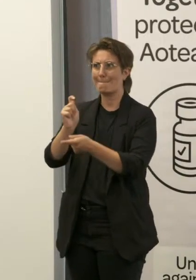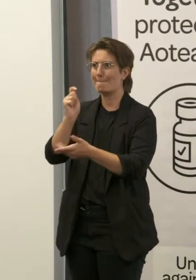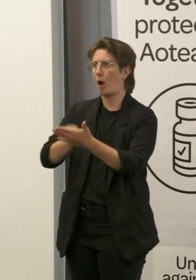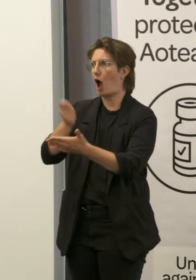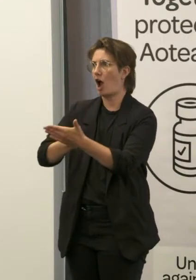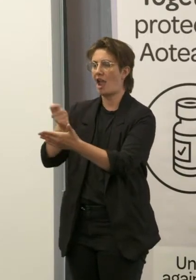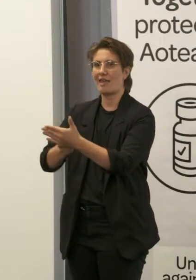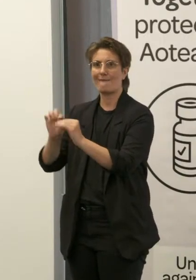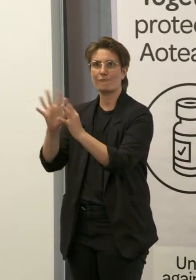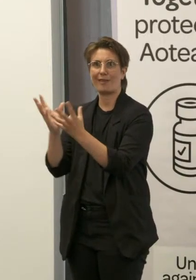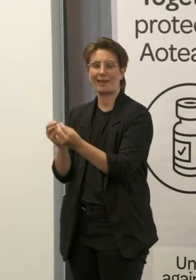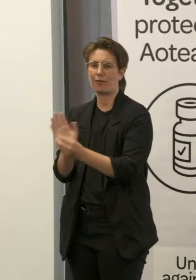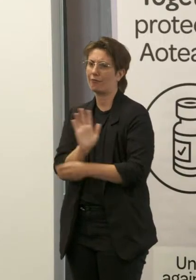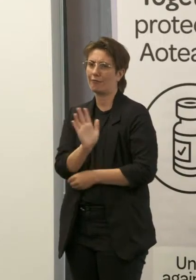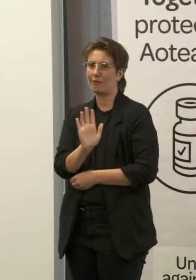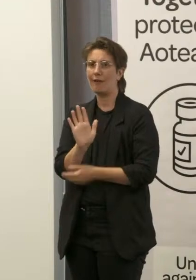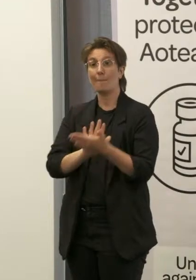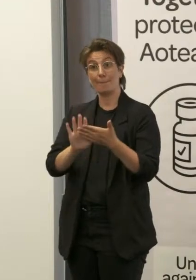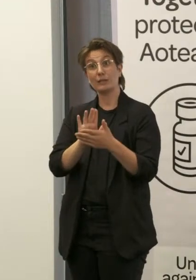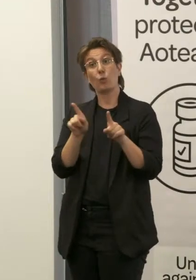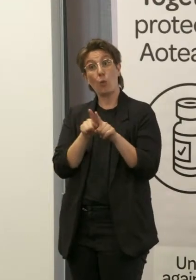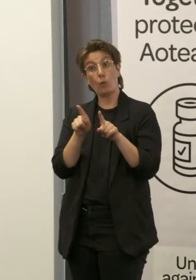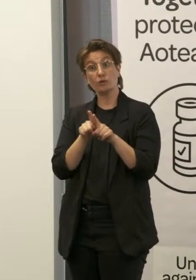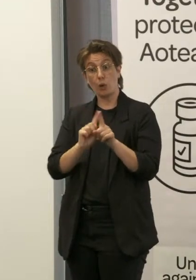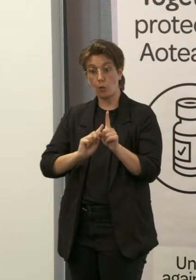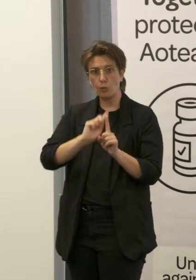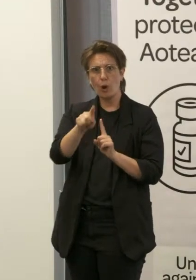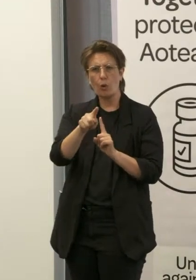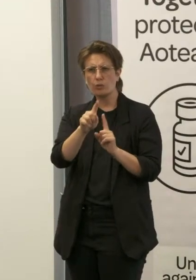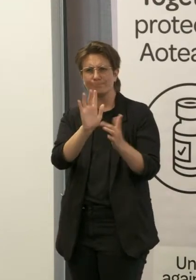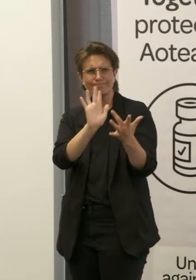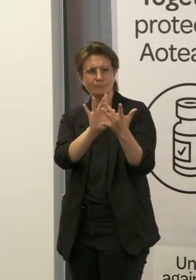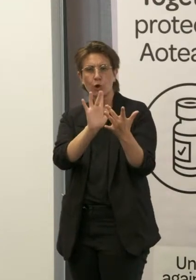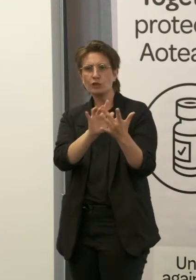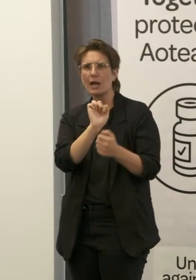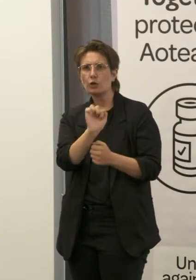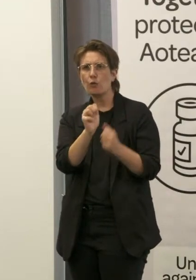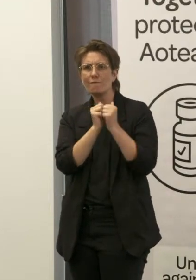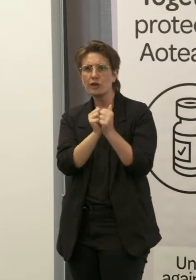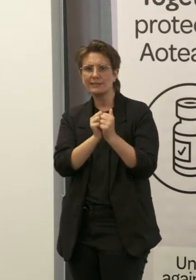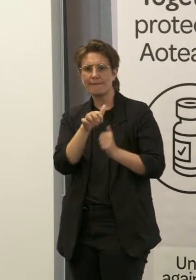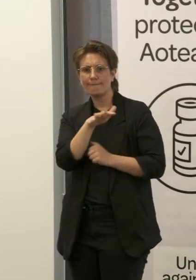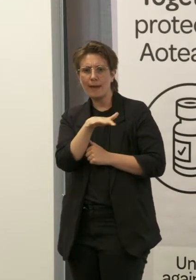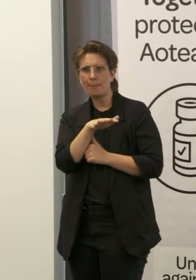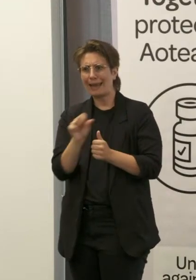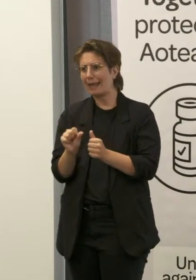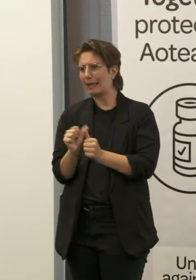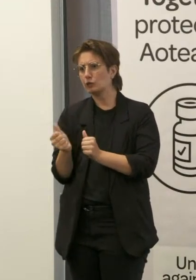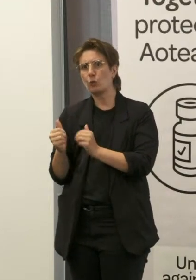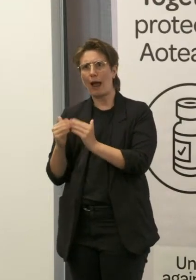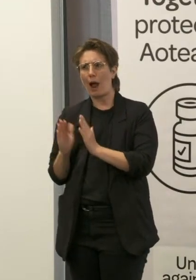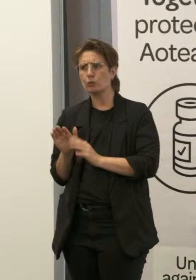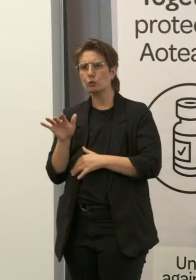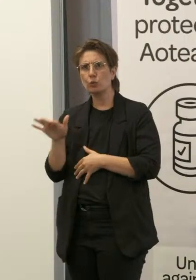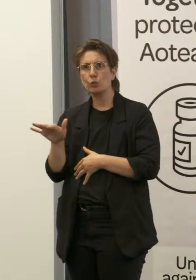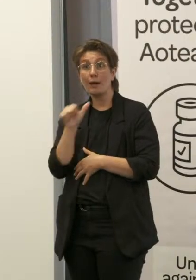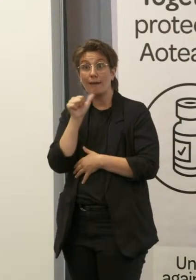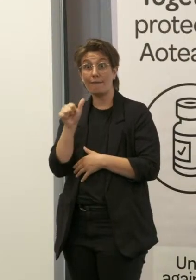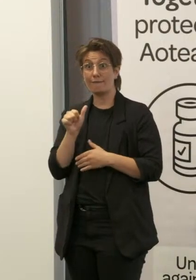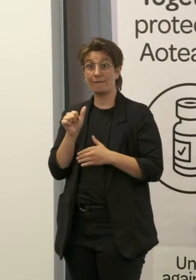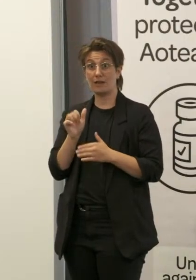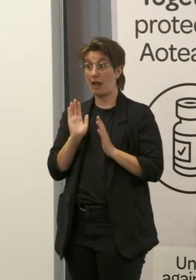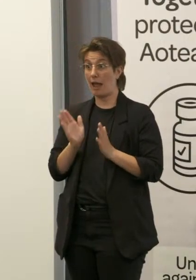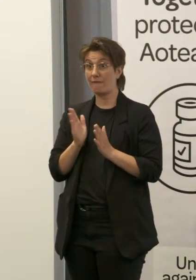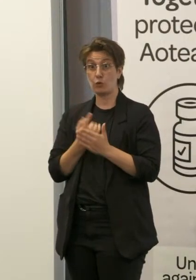having a plan, contacting the right people, knowing who you will go to, knowing who your neighbours are, and if you have to isolate, who will bring things to your